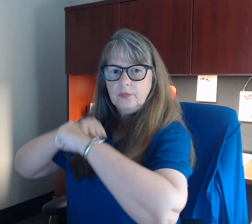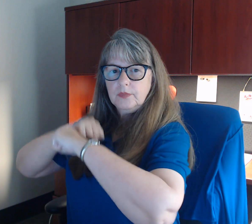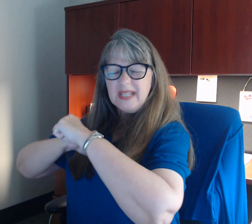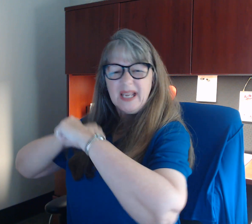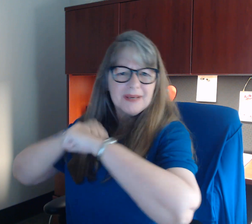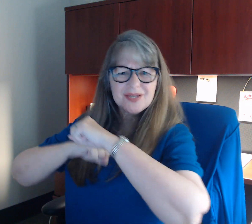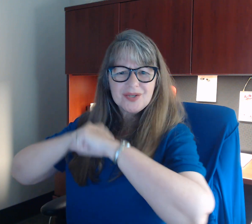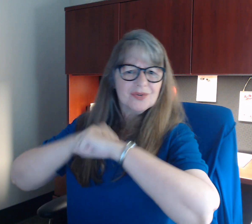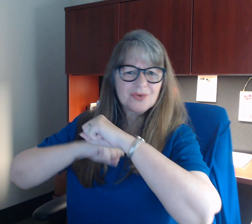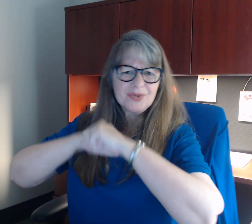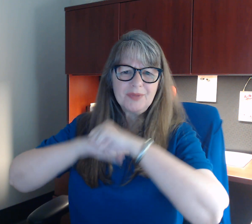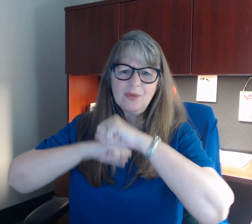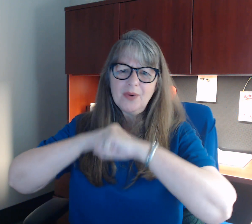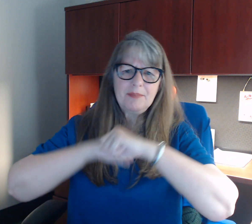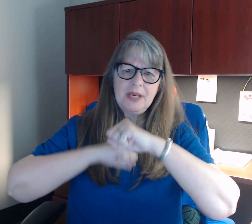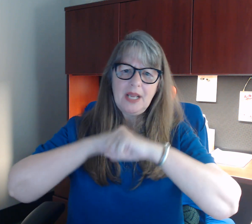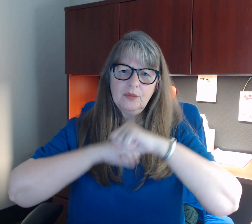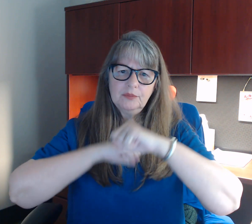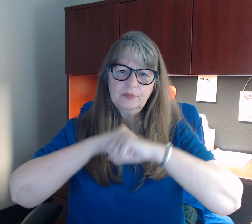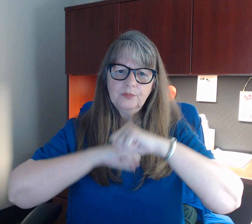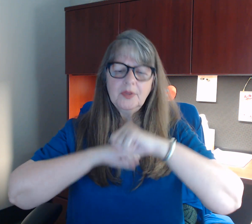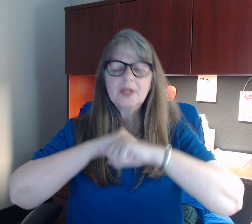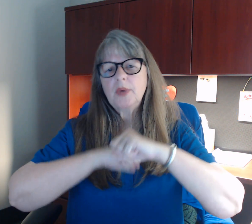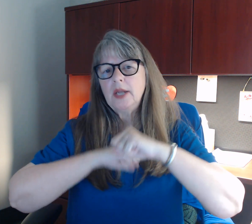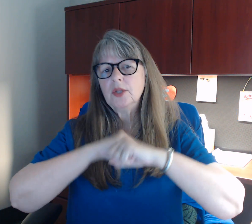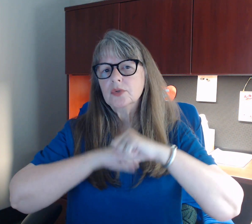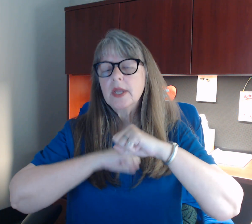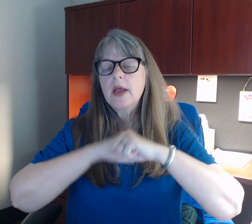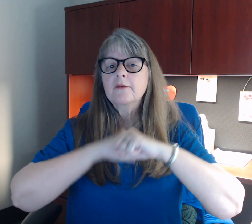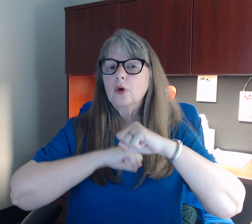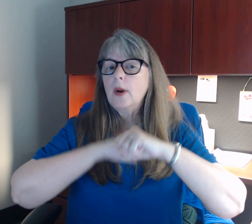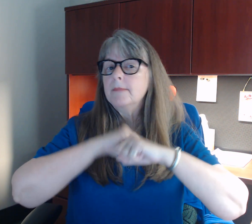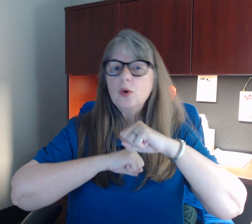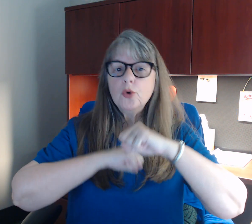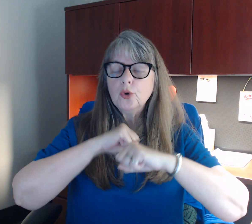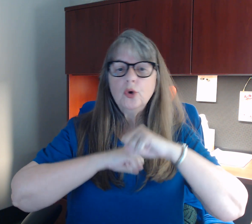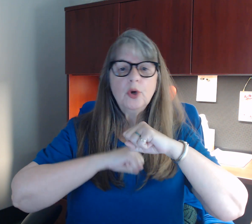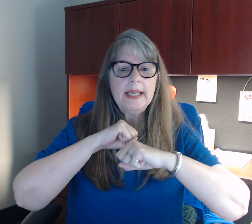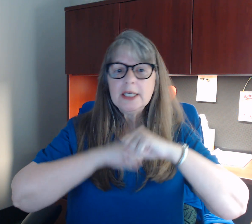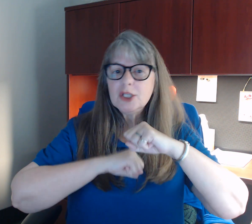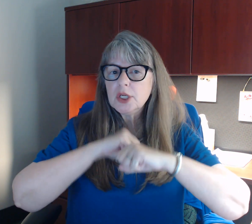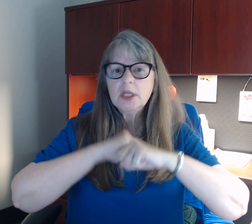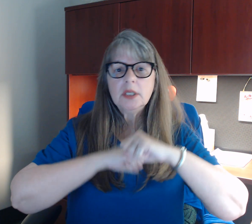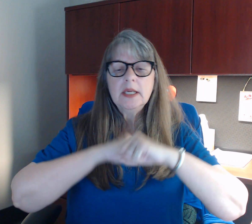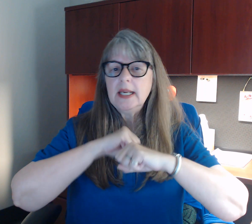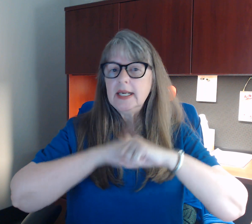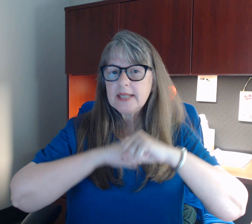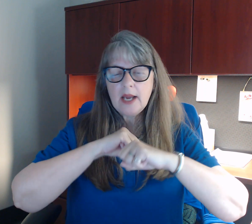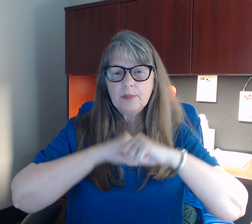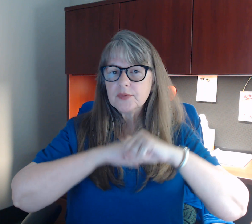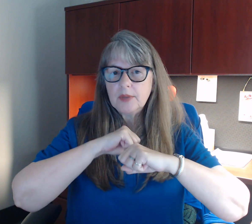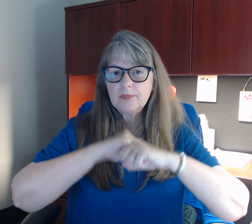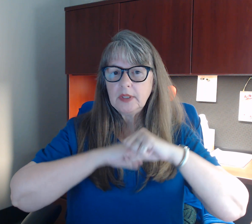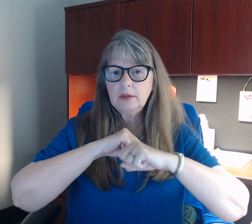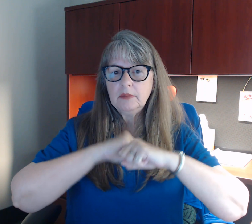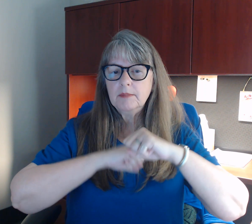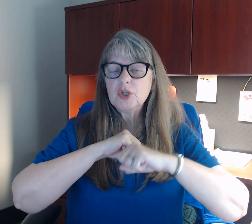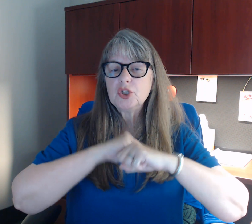Like pistons or something going up and down. That's what I use for a motor, an engine, any type of something,